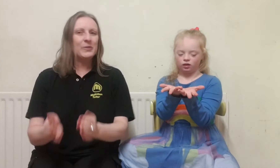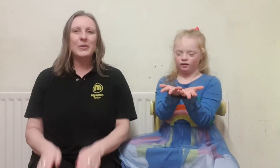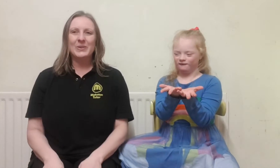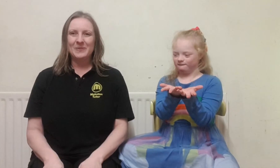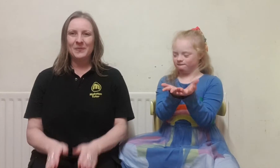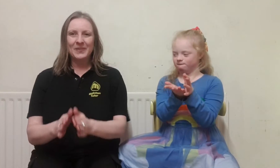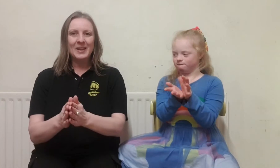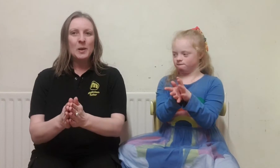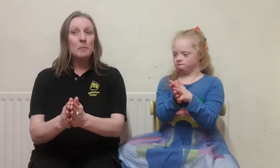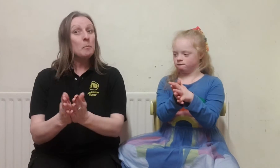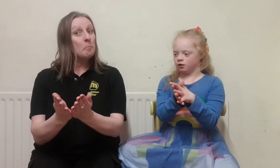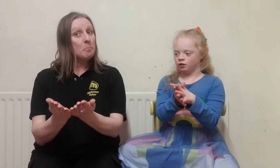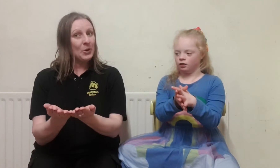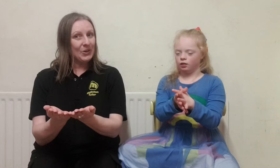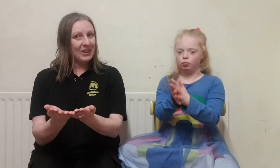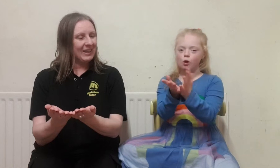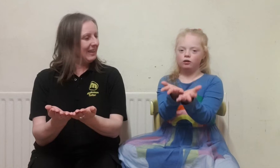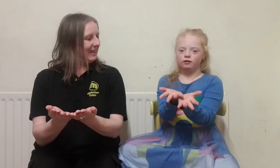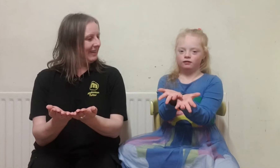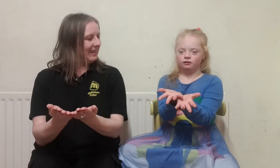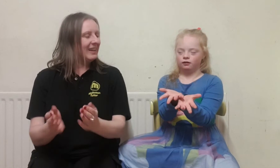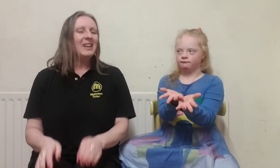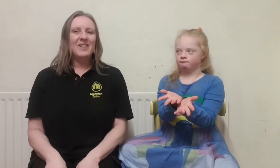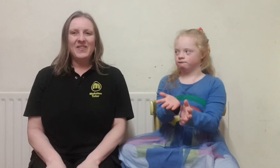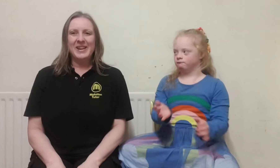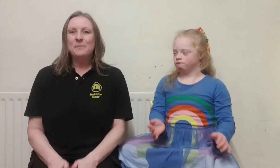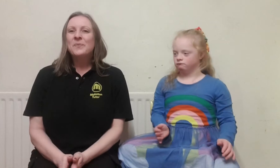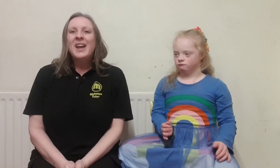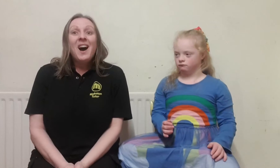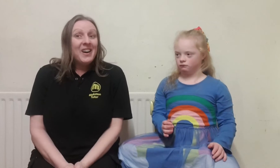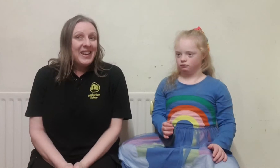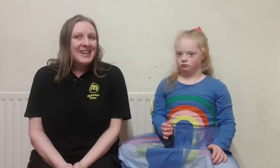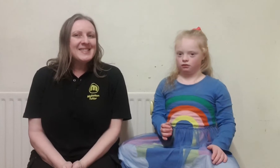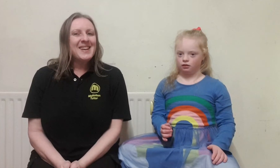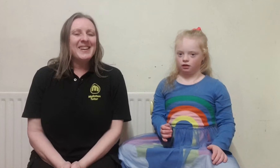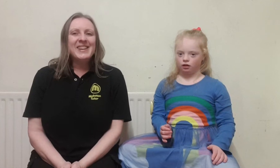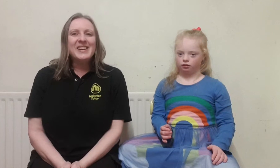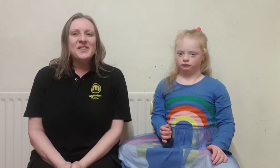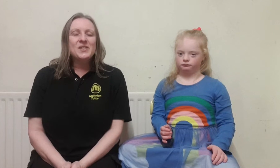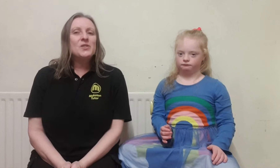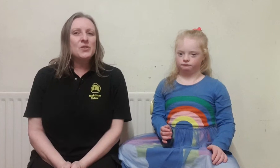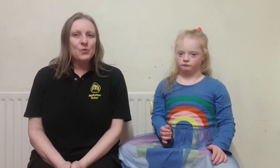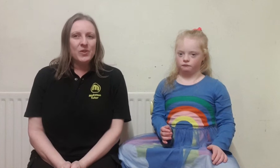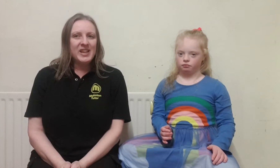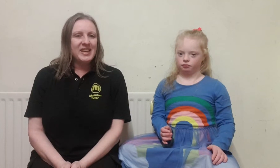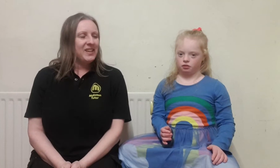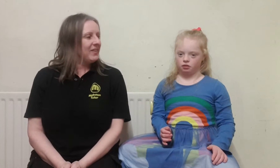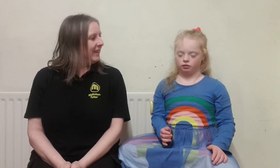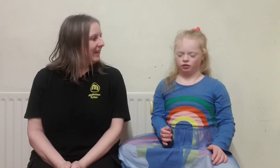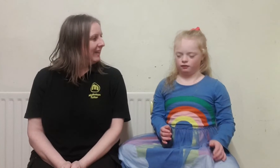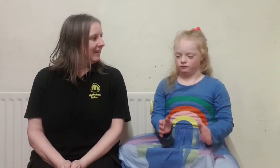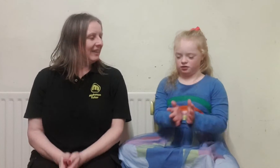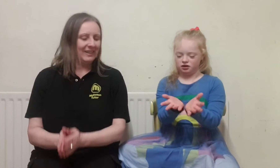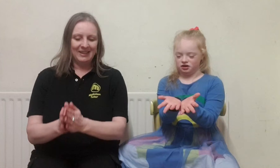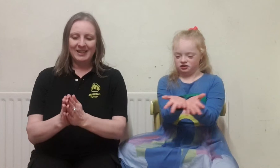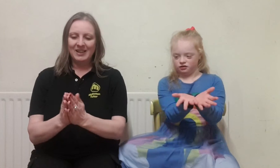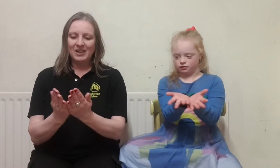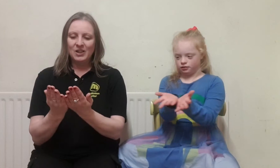Beautiful. Book. Book. Lovely. Our next sign is to read. Read.